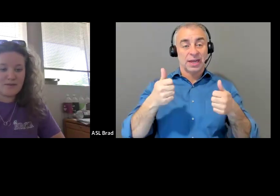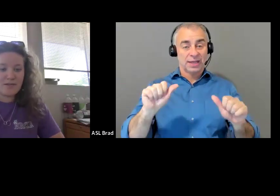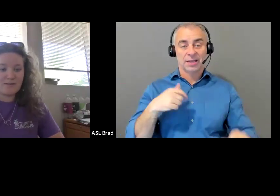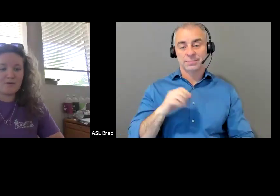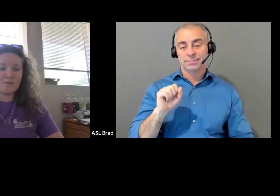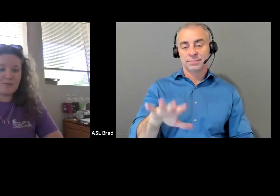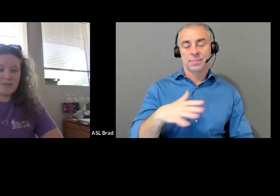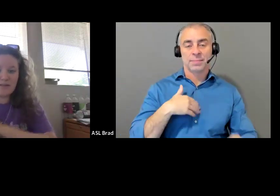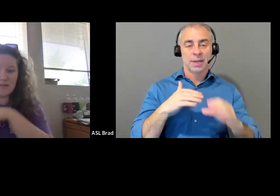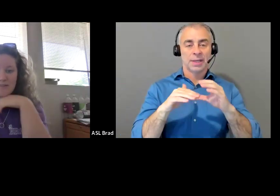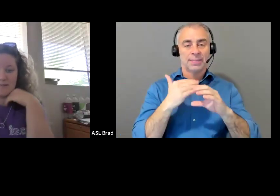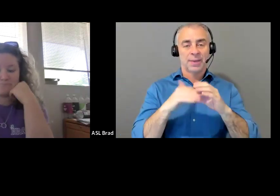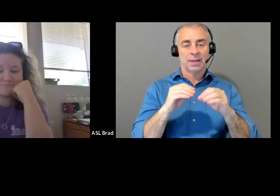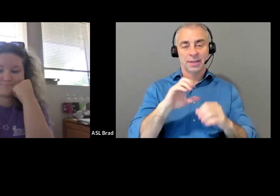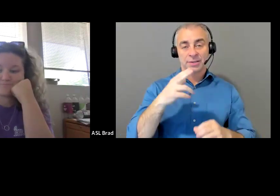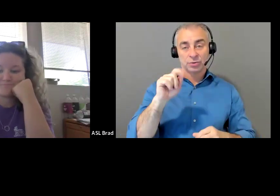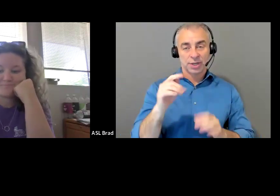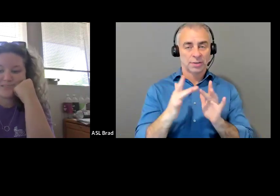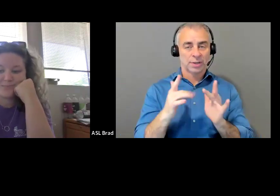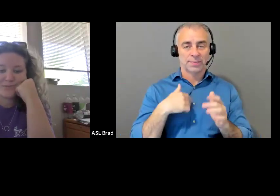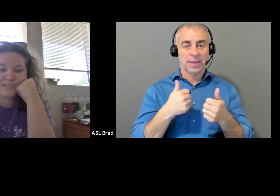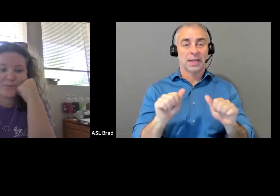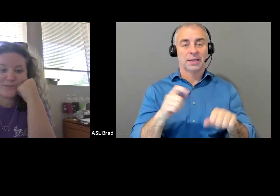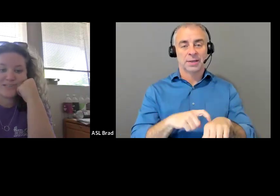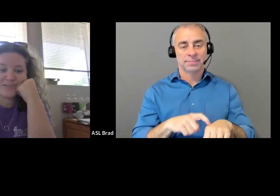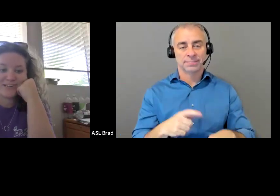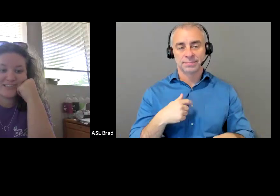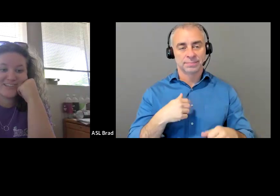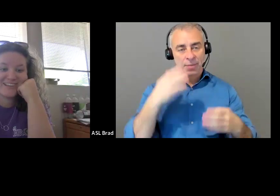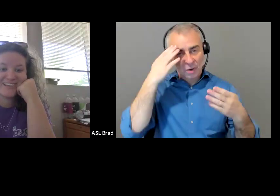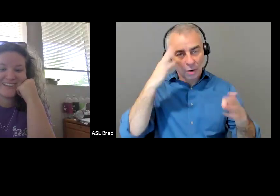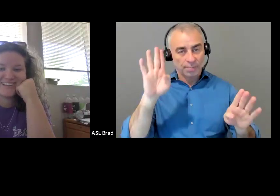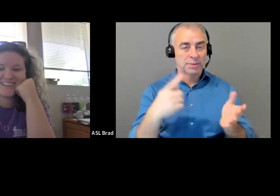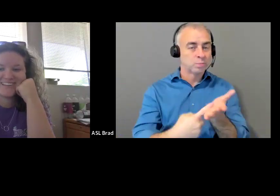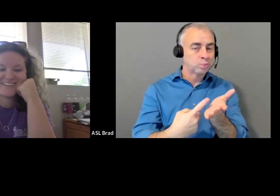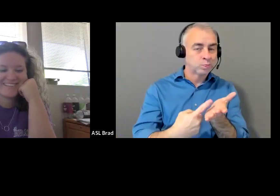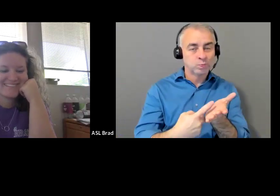email in the chat and you're welcome to reach out anytime. I'm always open to new ideas.